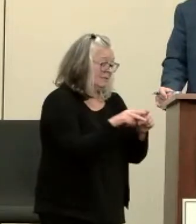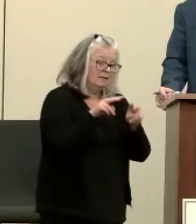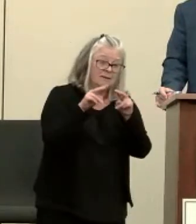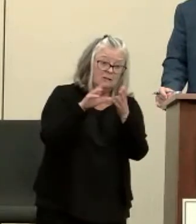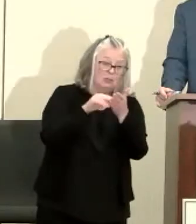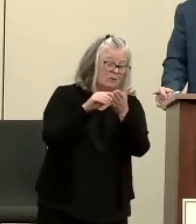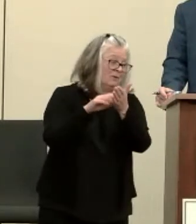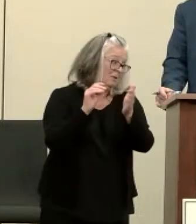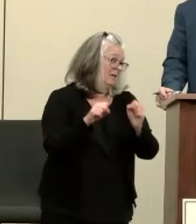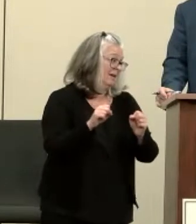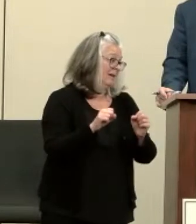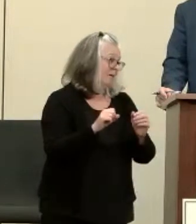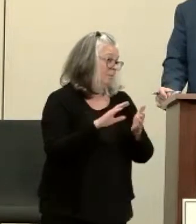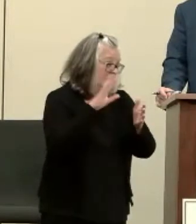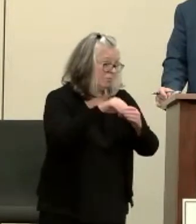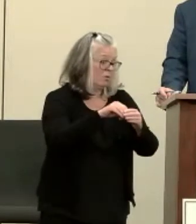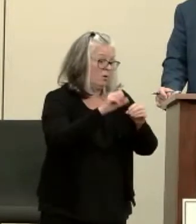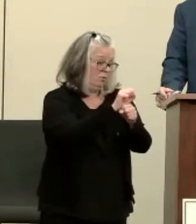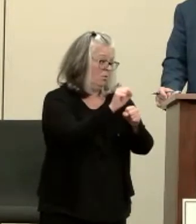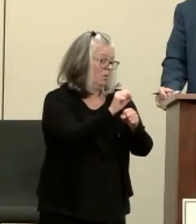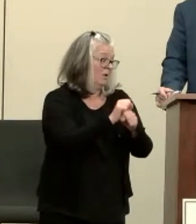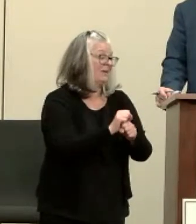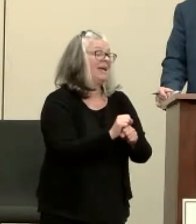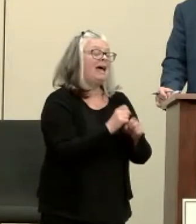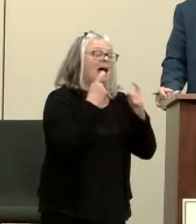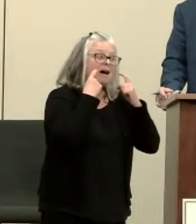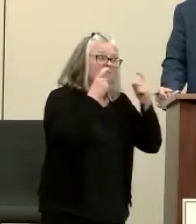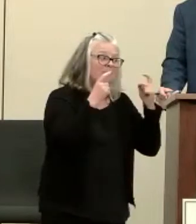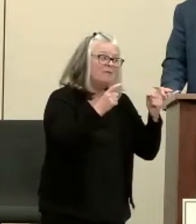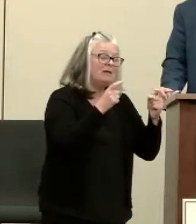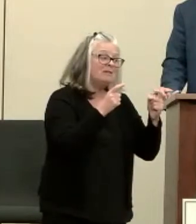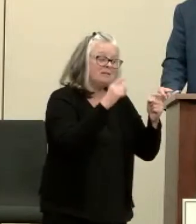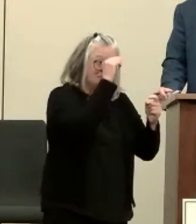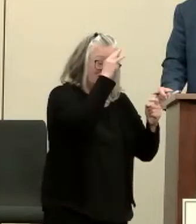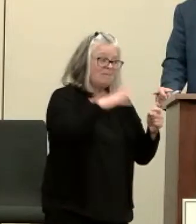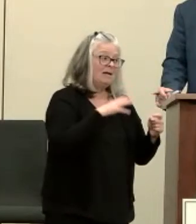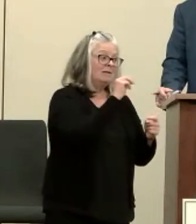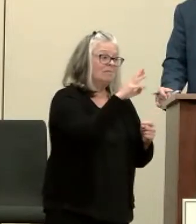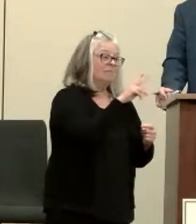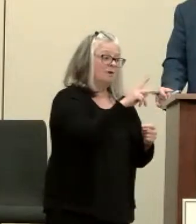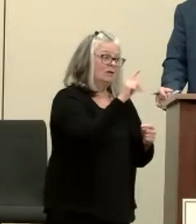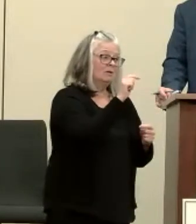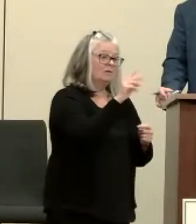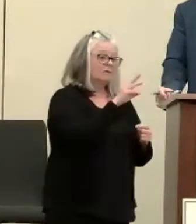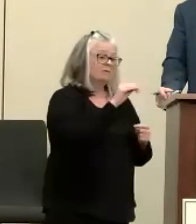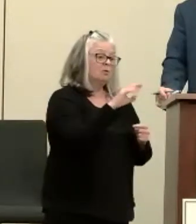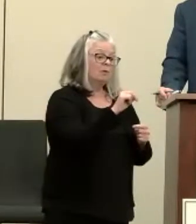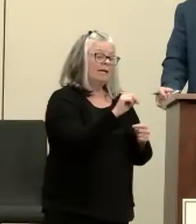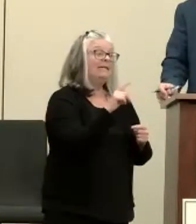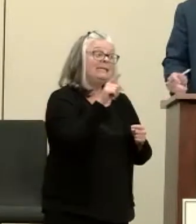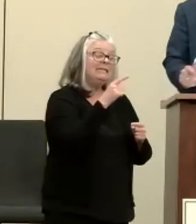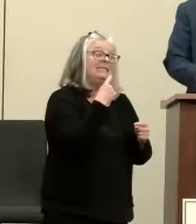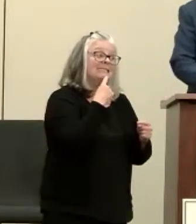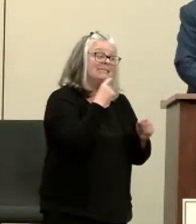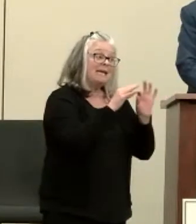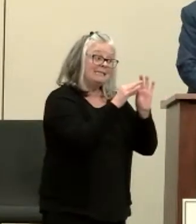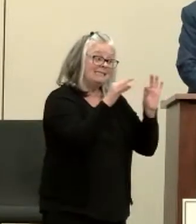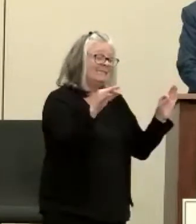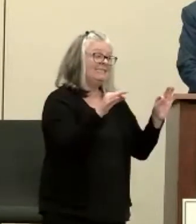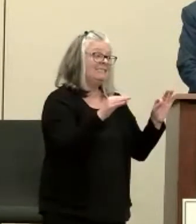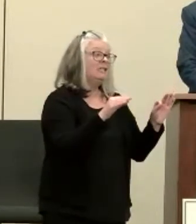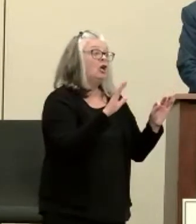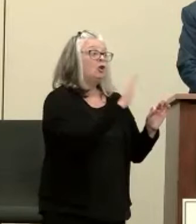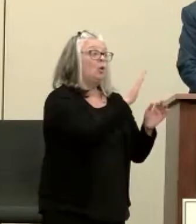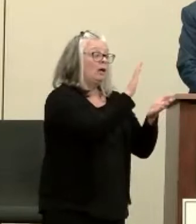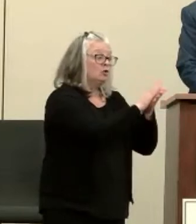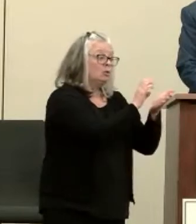we need to listen to Mark Twain, who says, never let your schooling get in the way of your education. So that's,